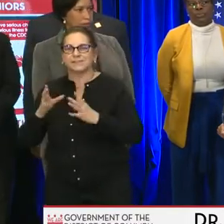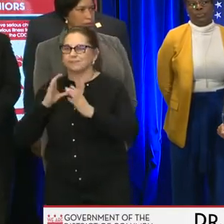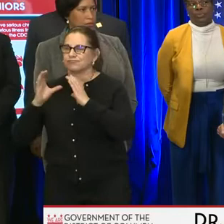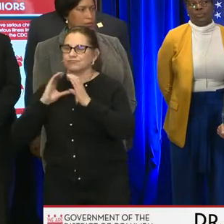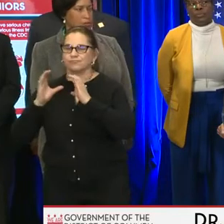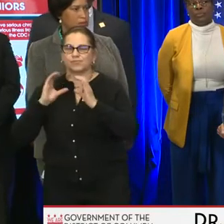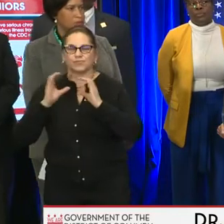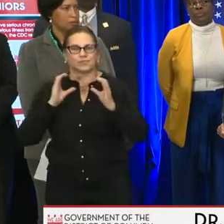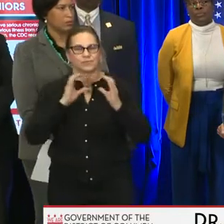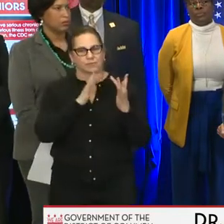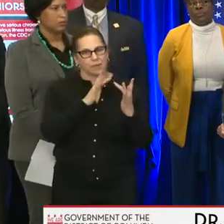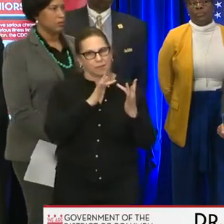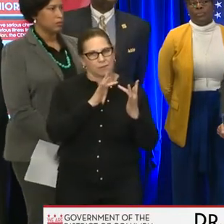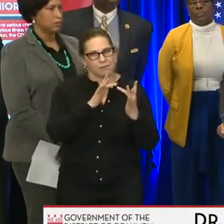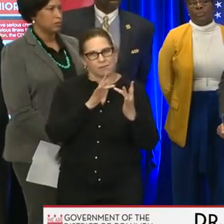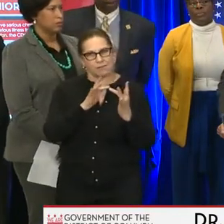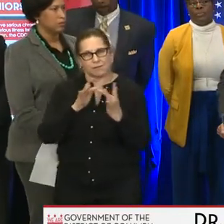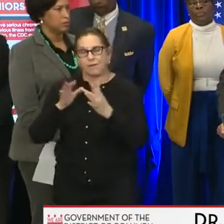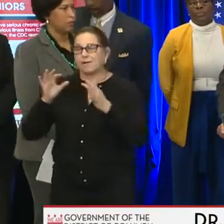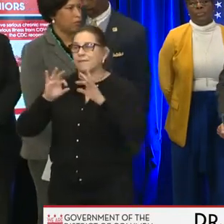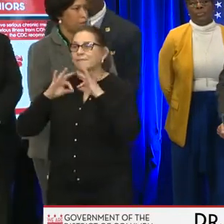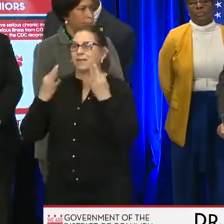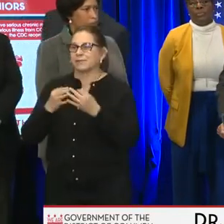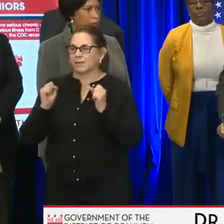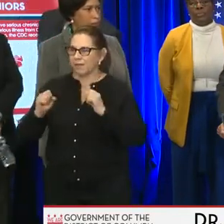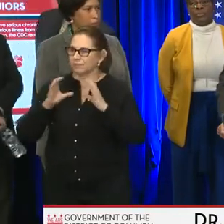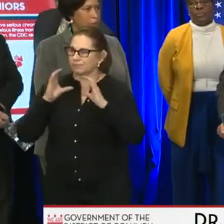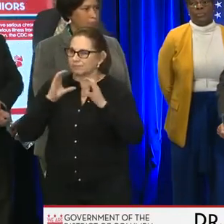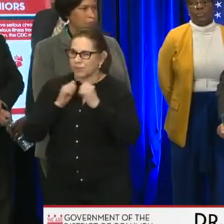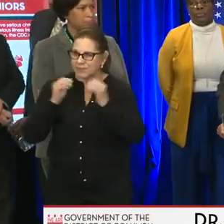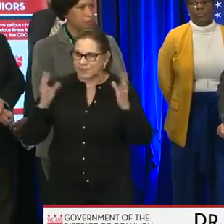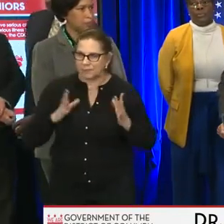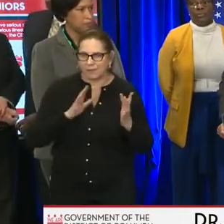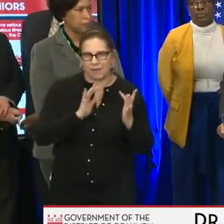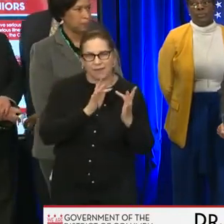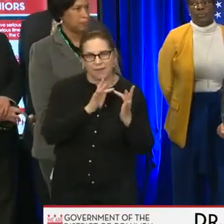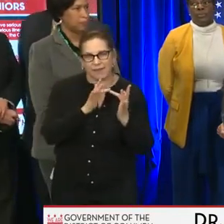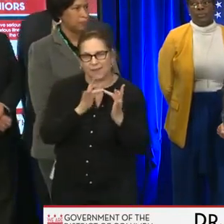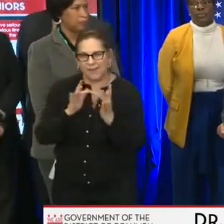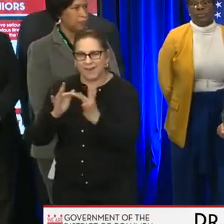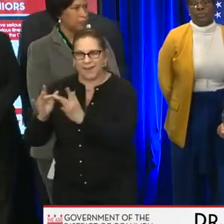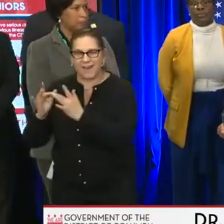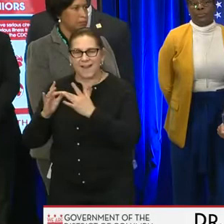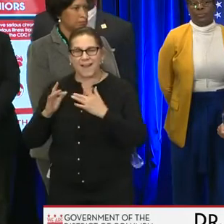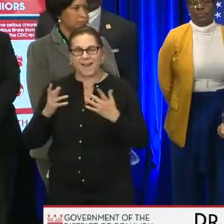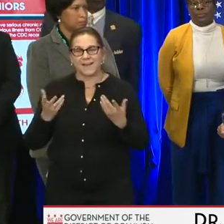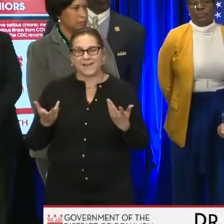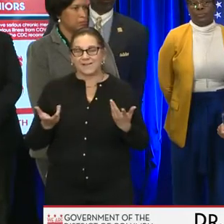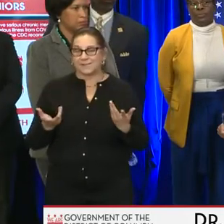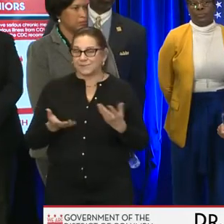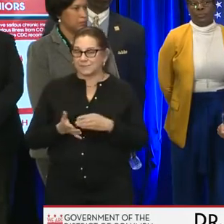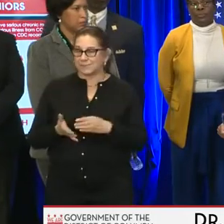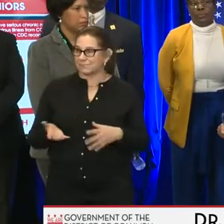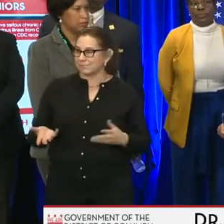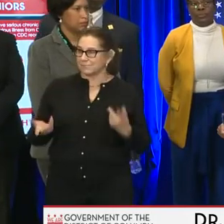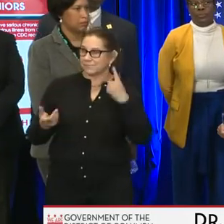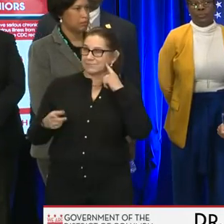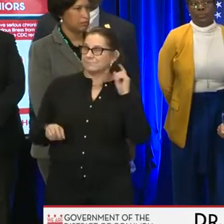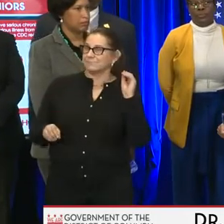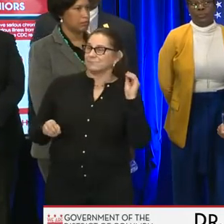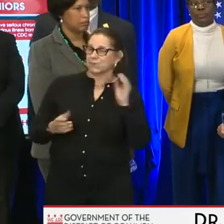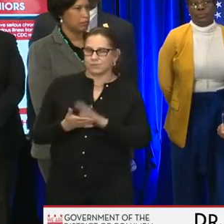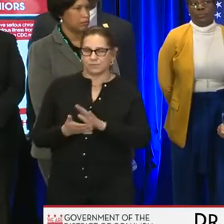with families as well. During the period where students are out of school, we've communicated also that there will be meals